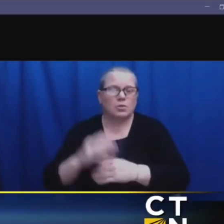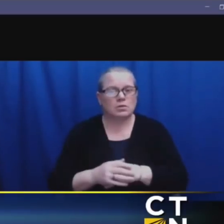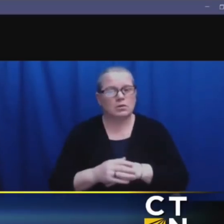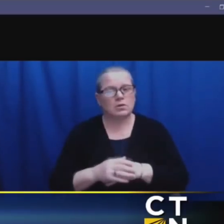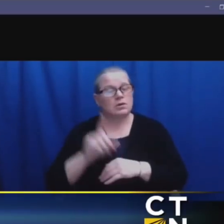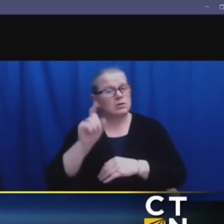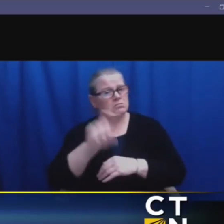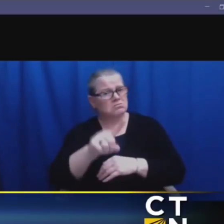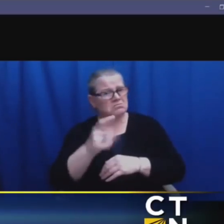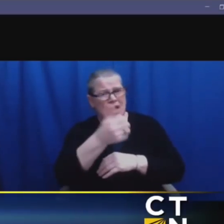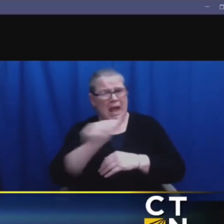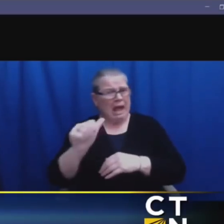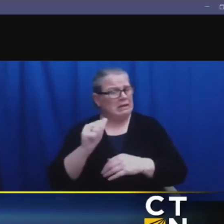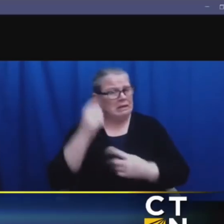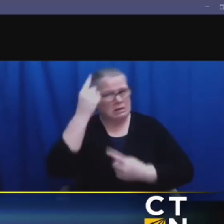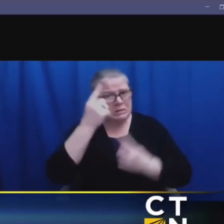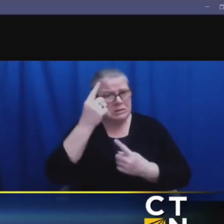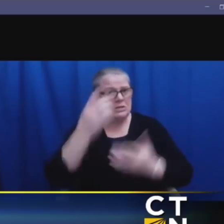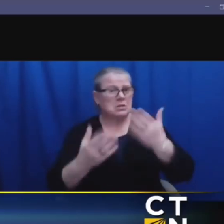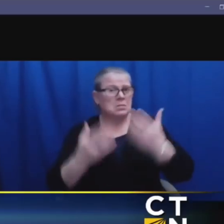like New York City did?